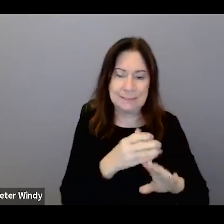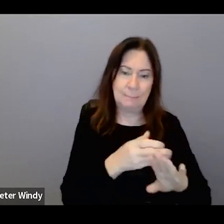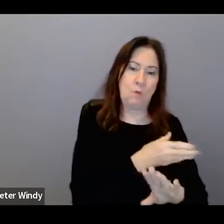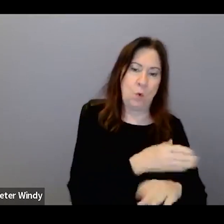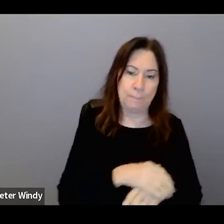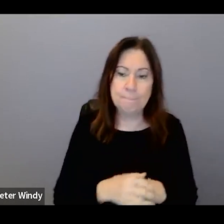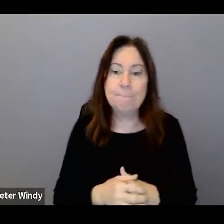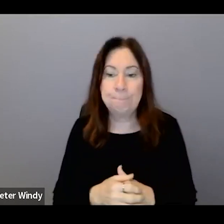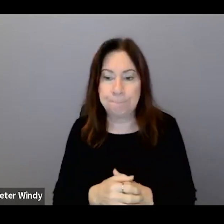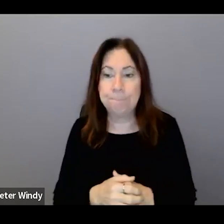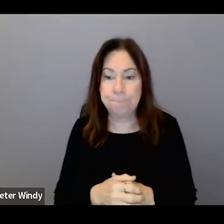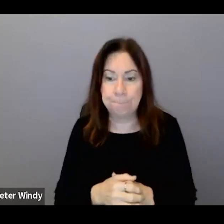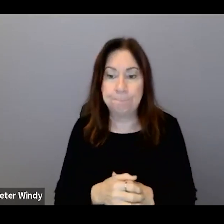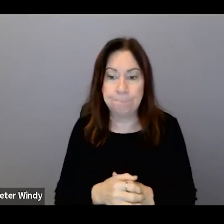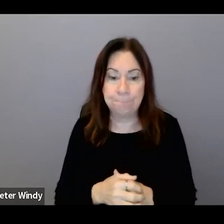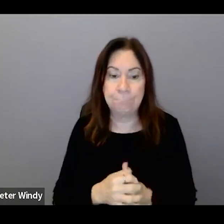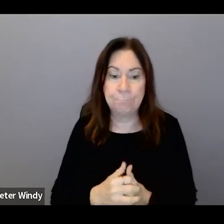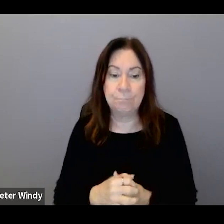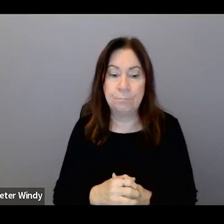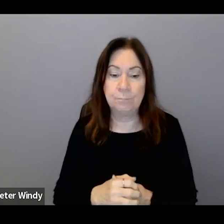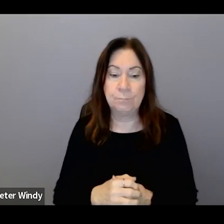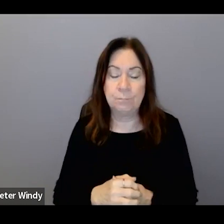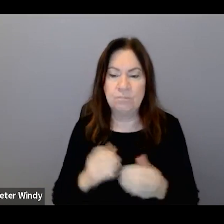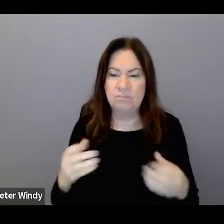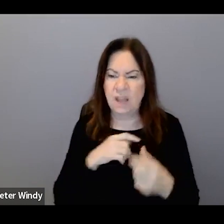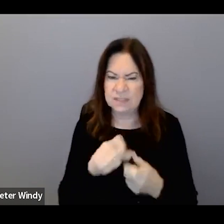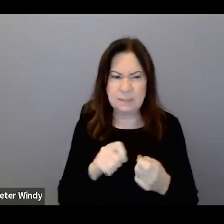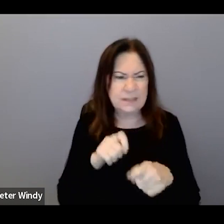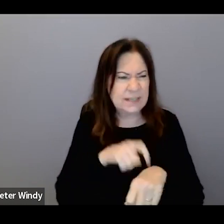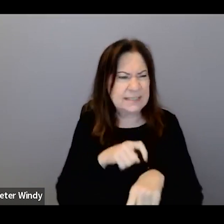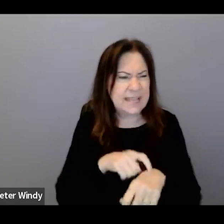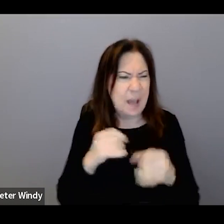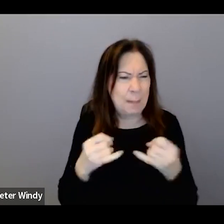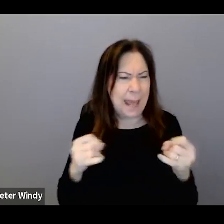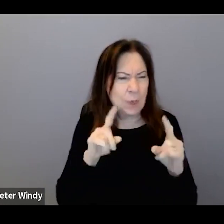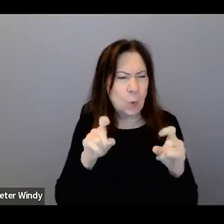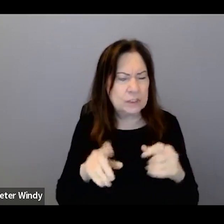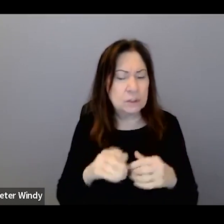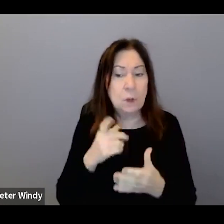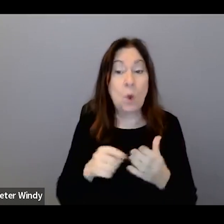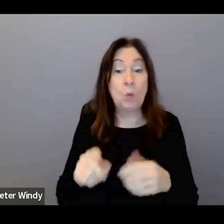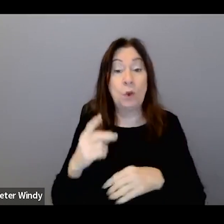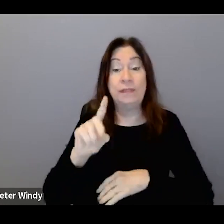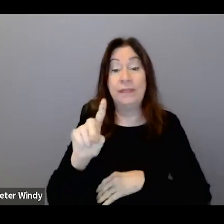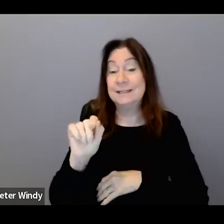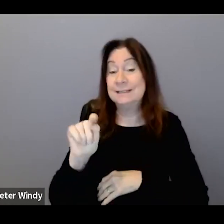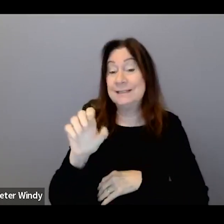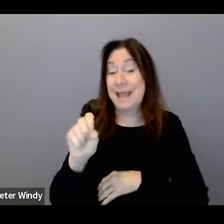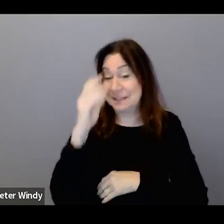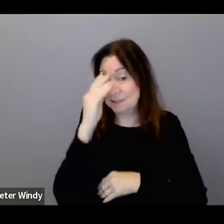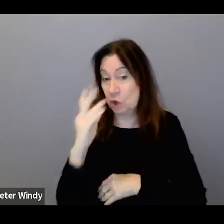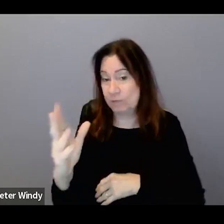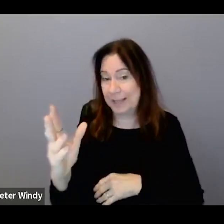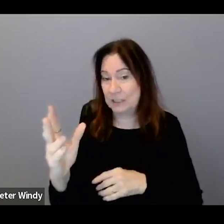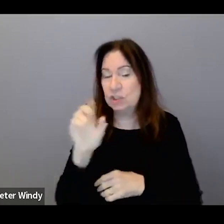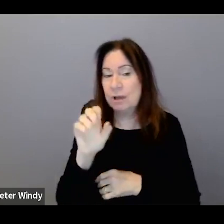We have some specific timeline questions, Clay. What were the dates of the notification of